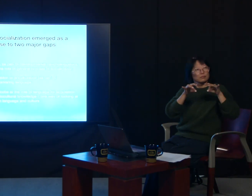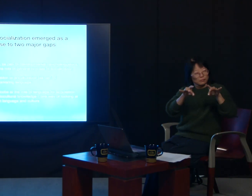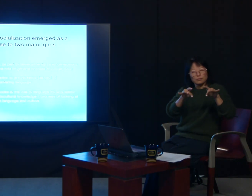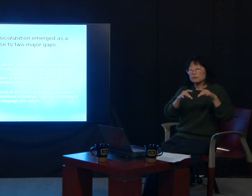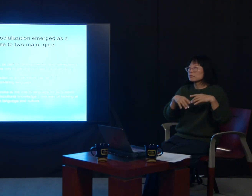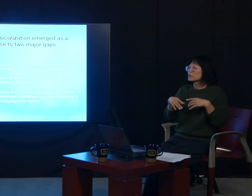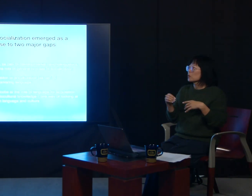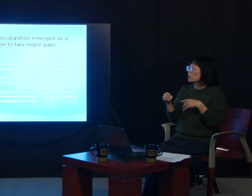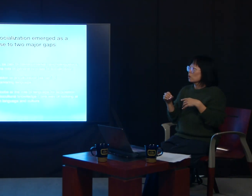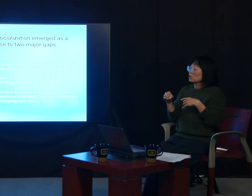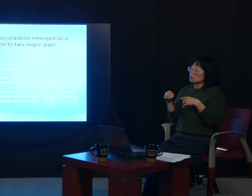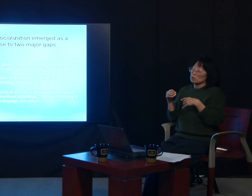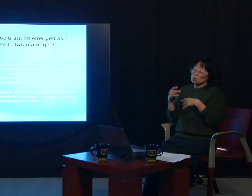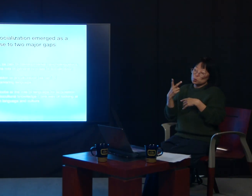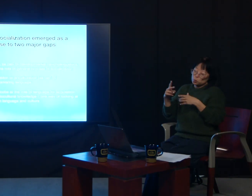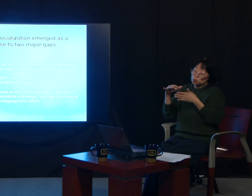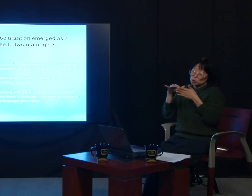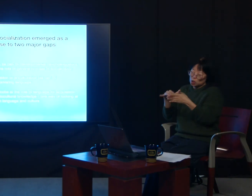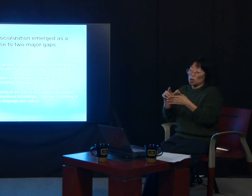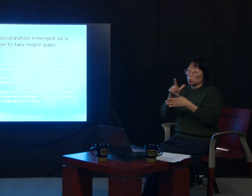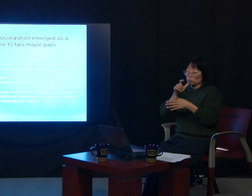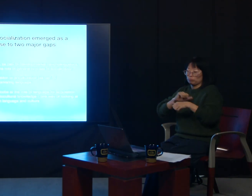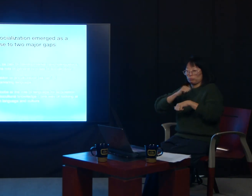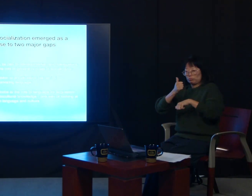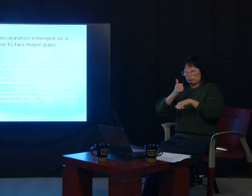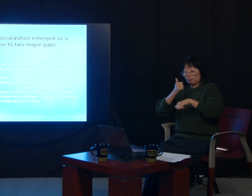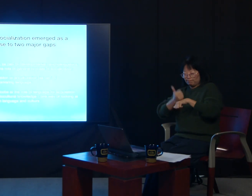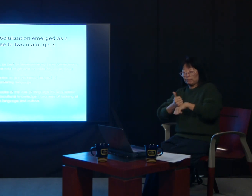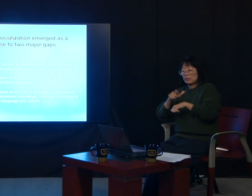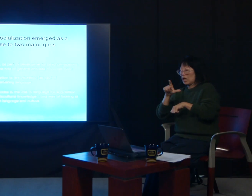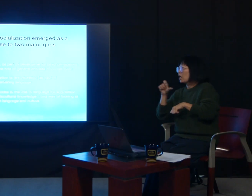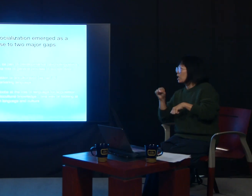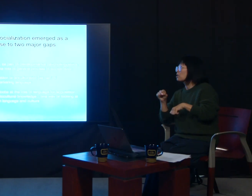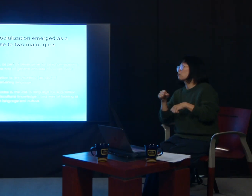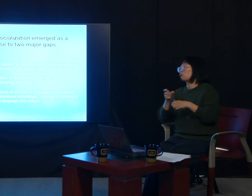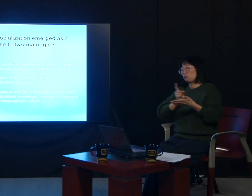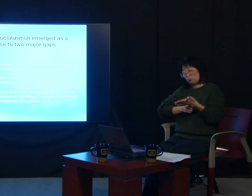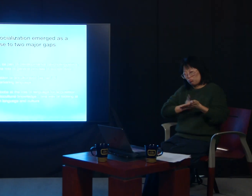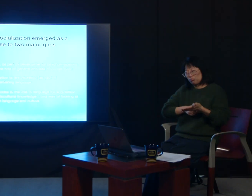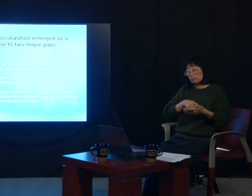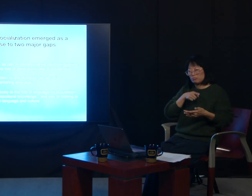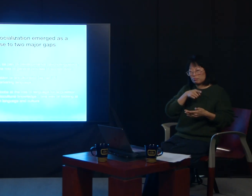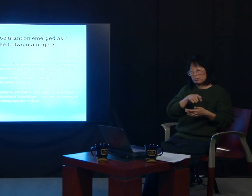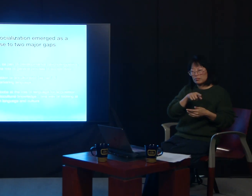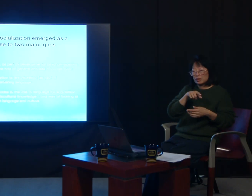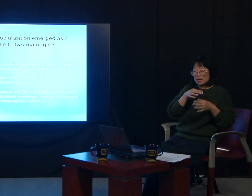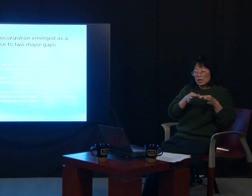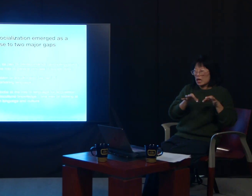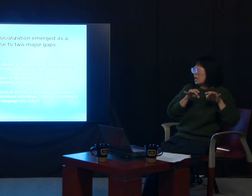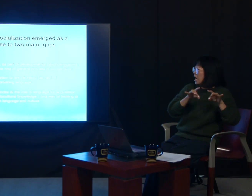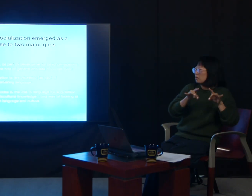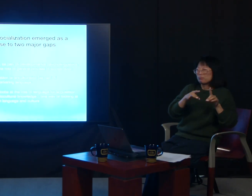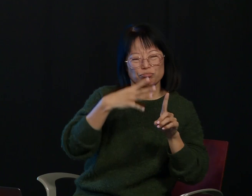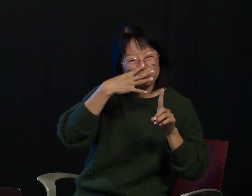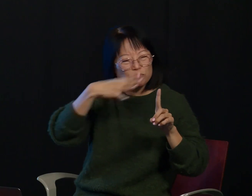fields: language acquisition. The scholars who established language socialization, or LS as I refer to it, they said